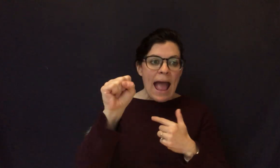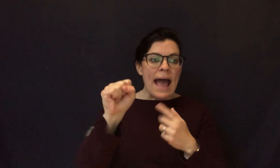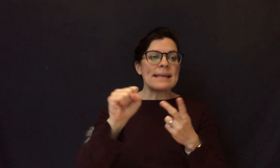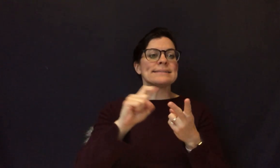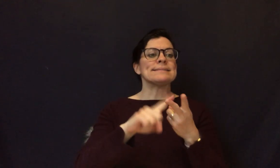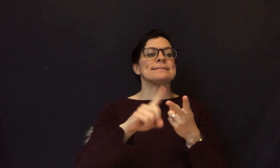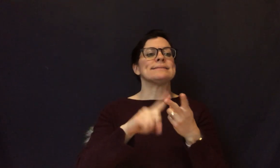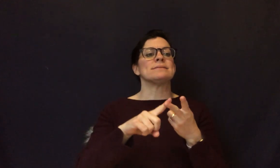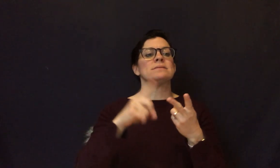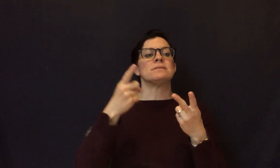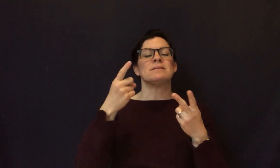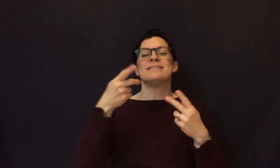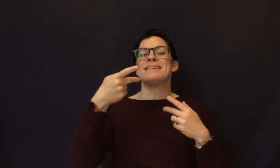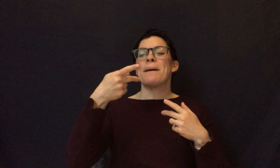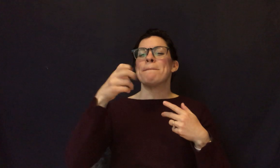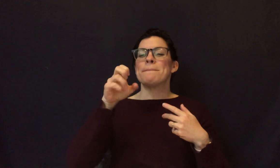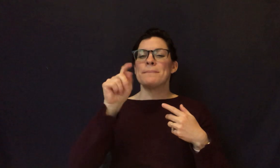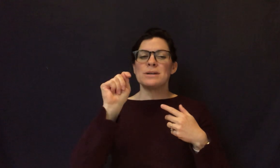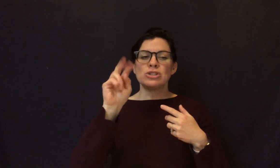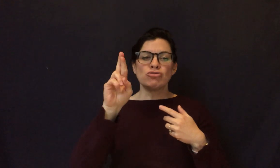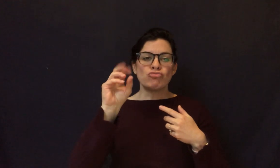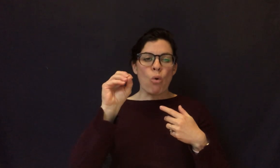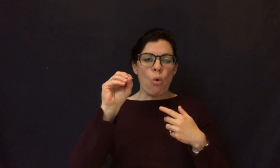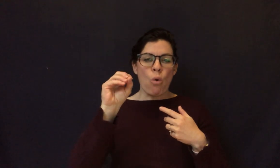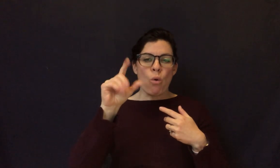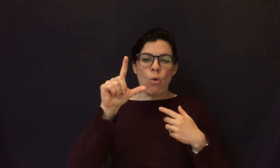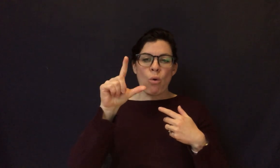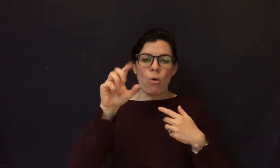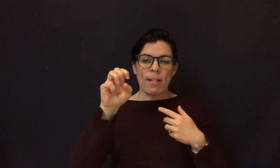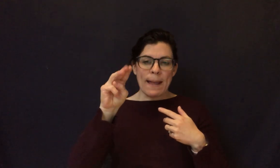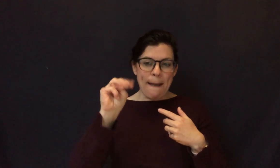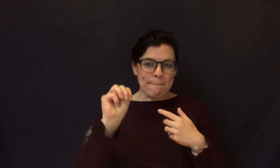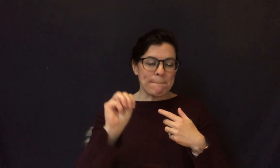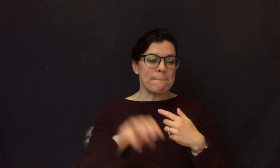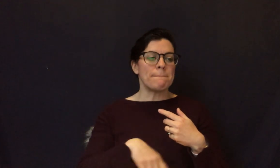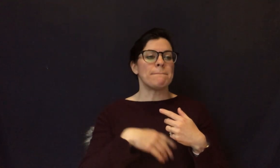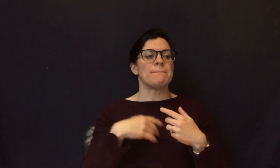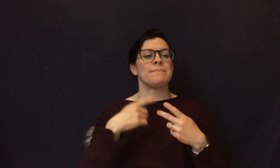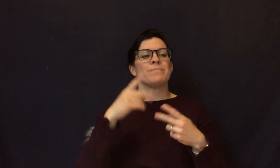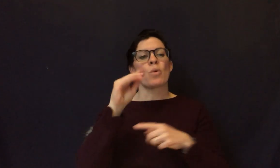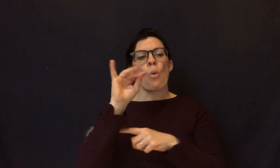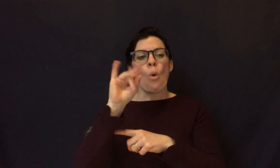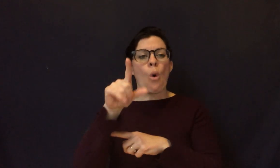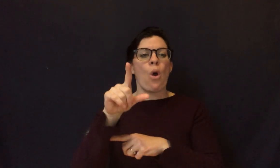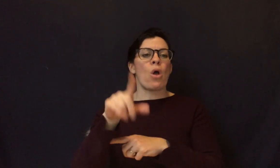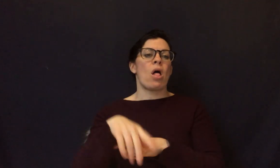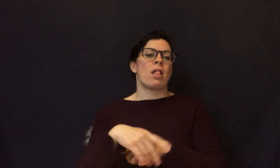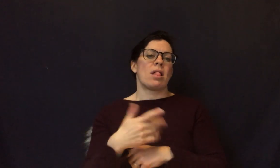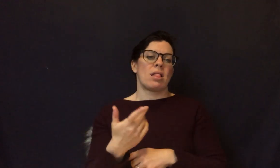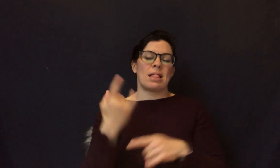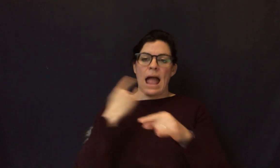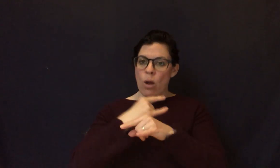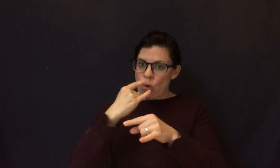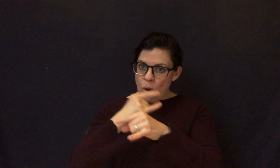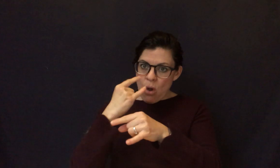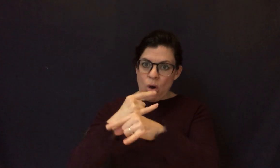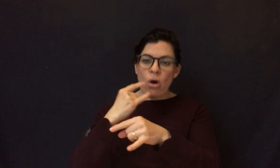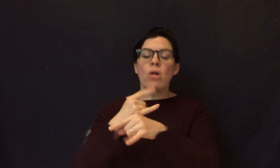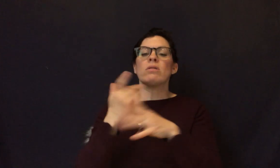oils-based paints, solvents, and alcohols. Okay, good. So Sam is on the right track here, Malachi.